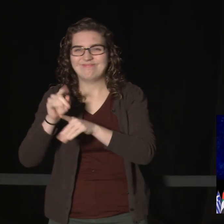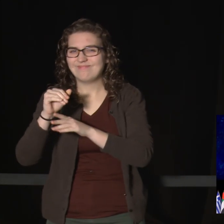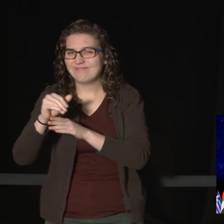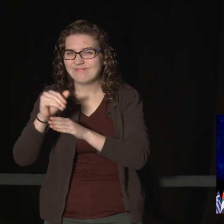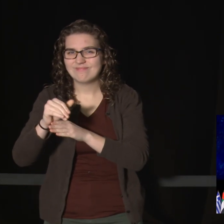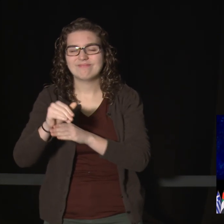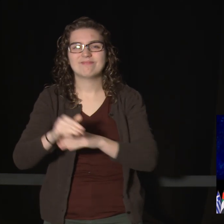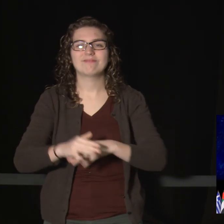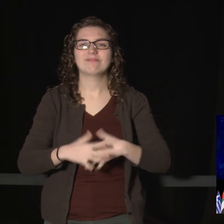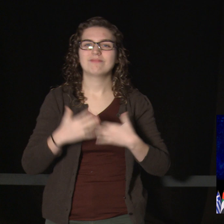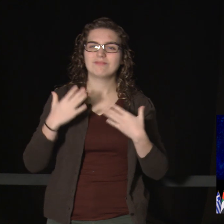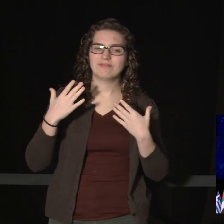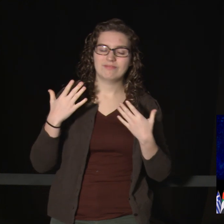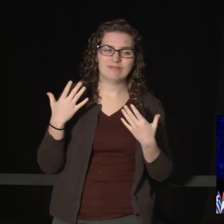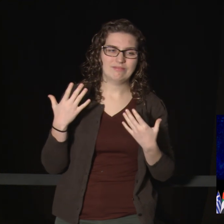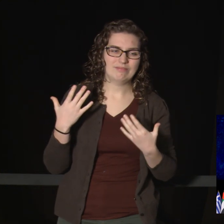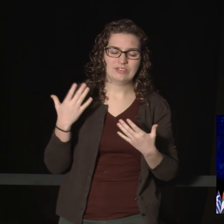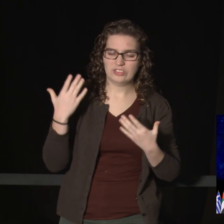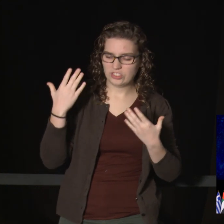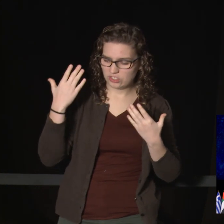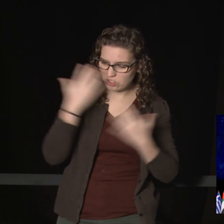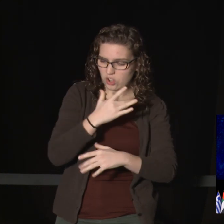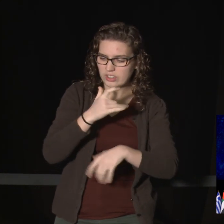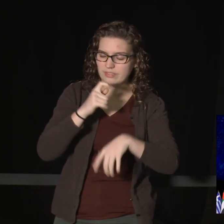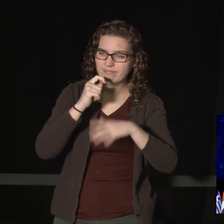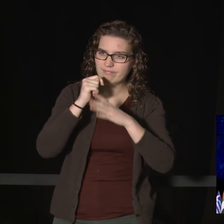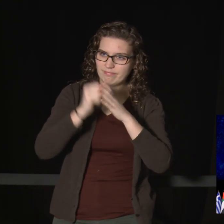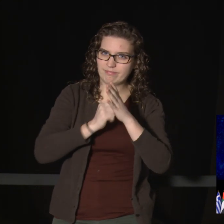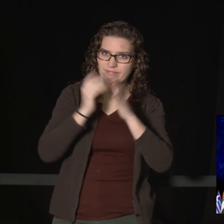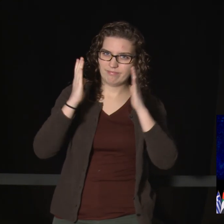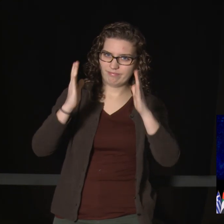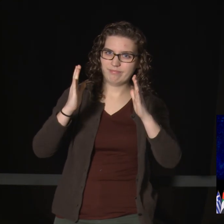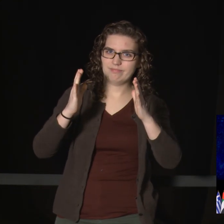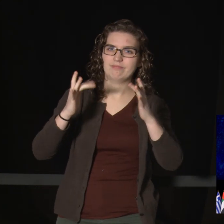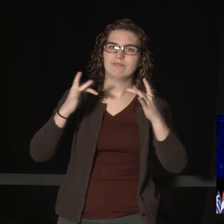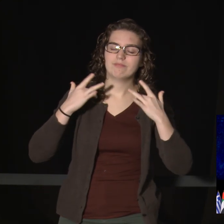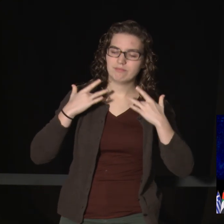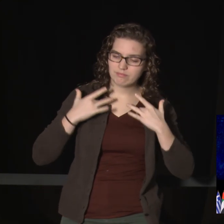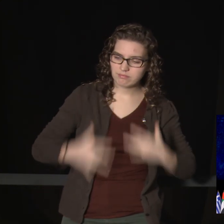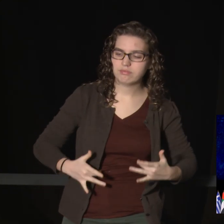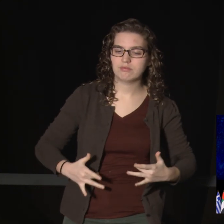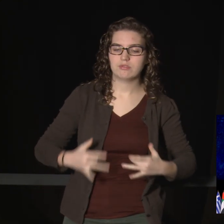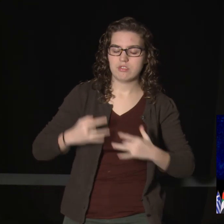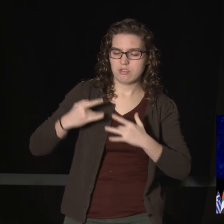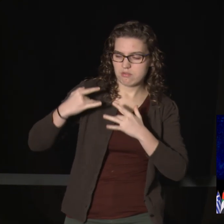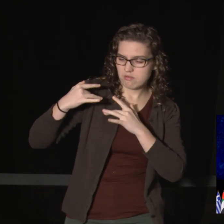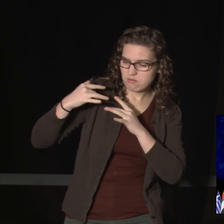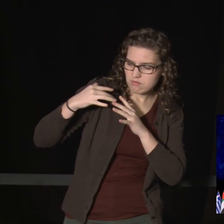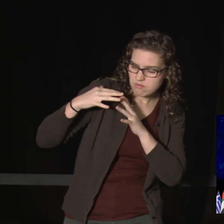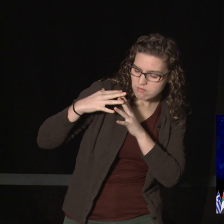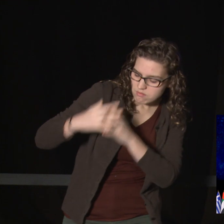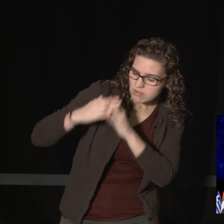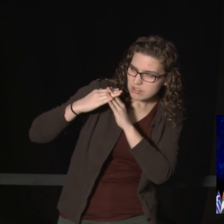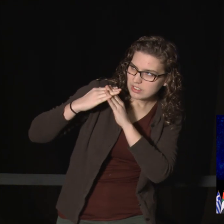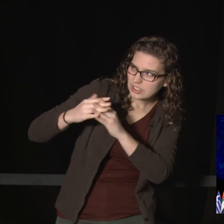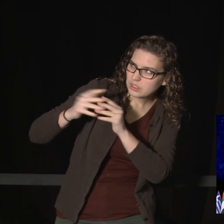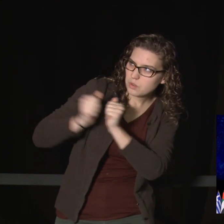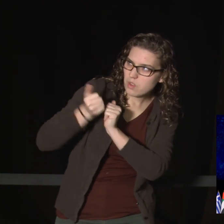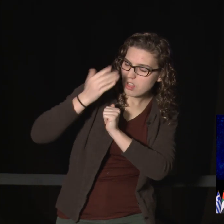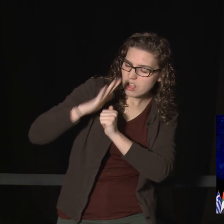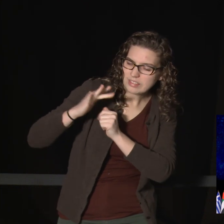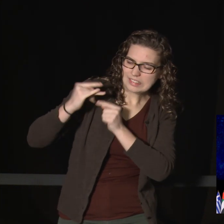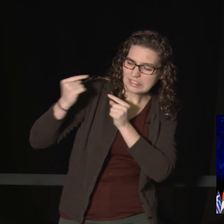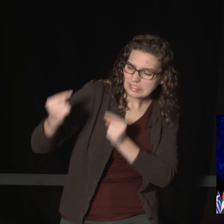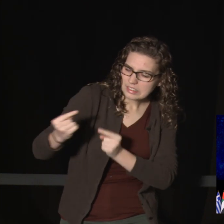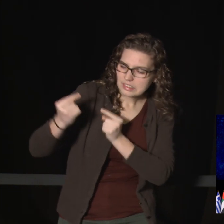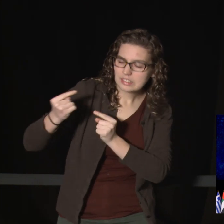dark periods, wrestling with God, feeling like Jacob beside the brook. Come on,